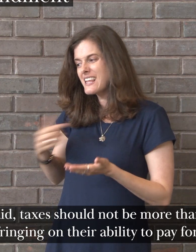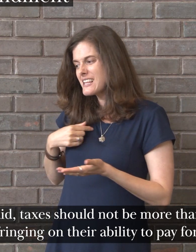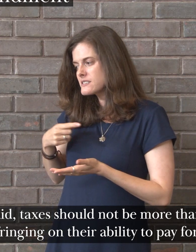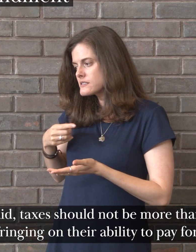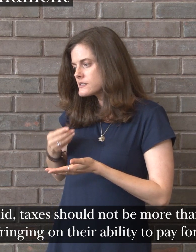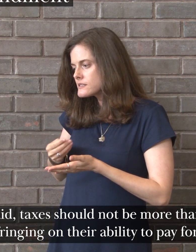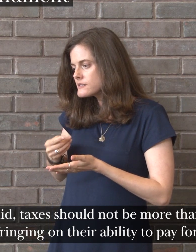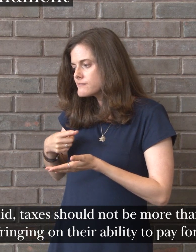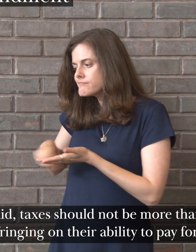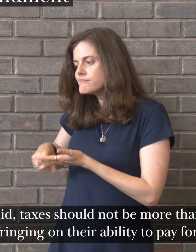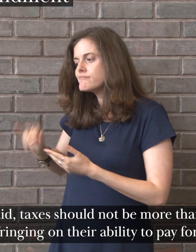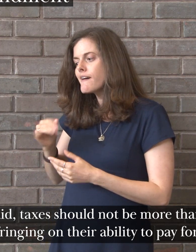necessities.